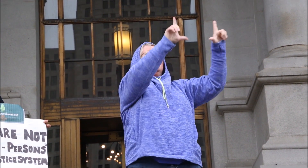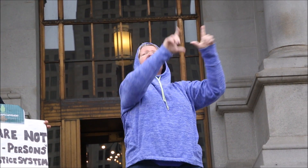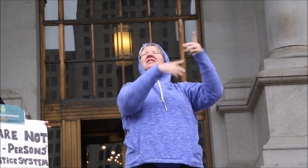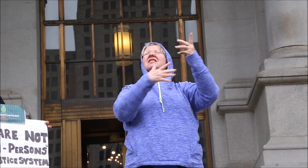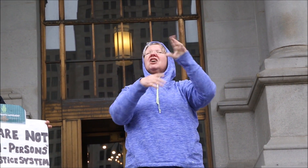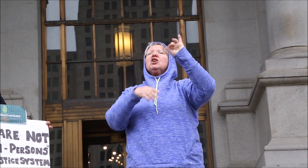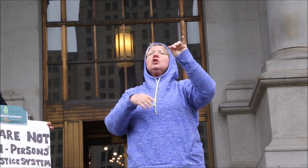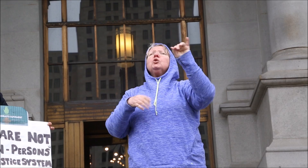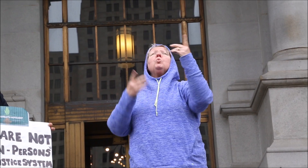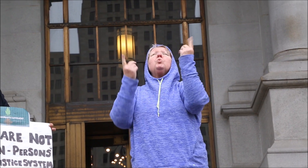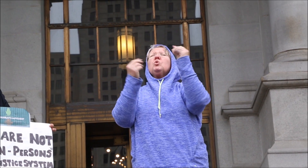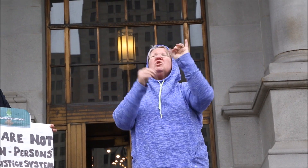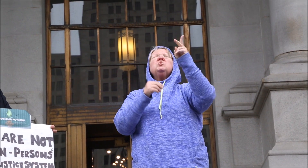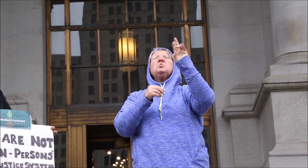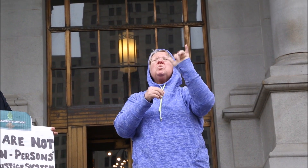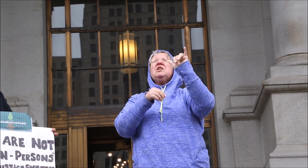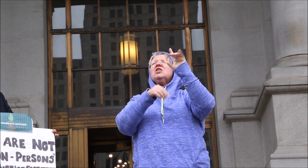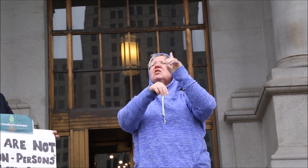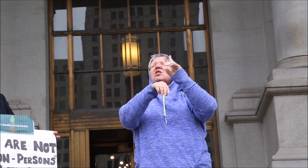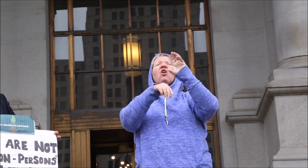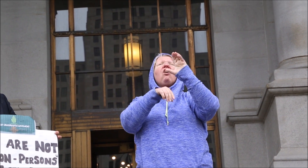This is heartbreaking. Not my sign. Did it!